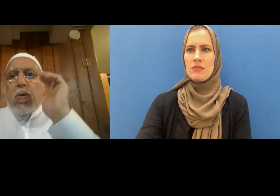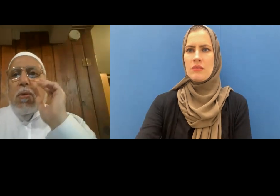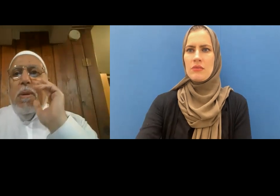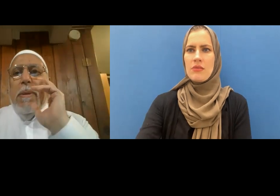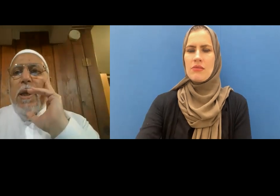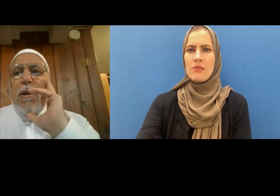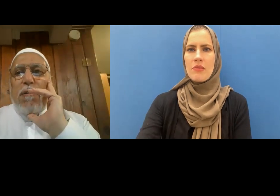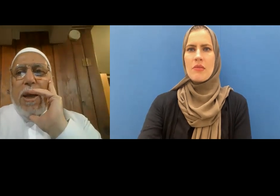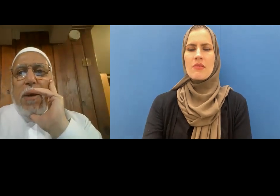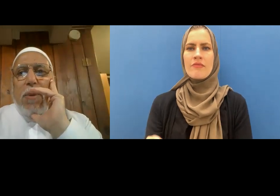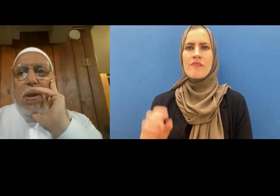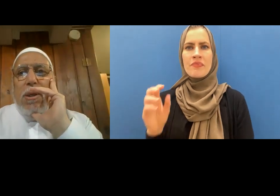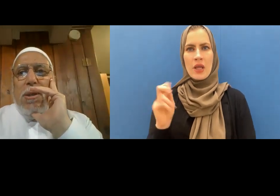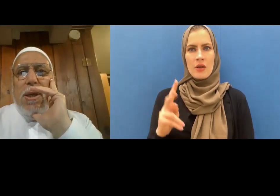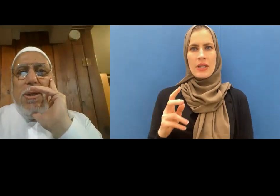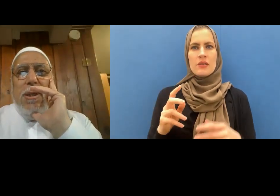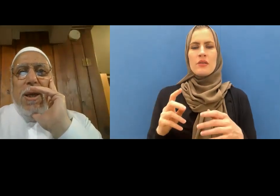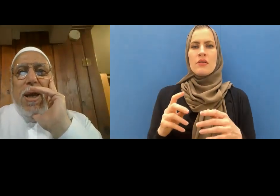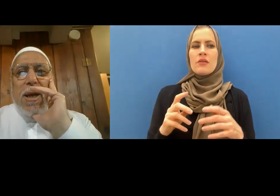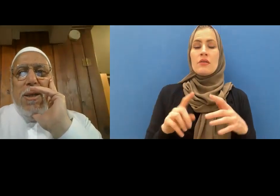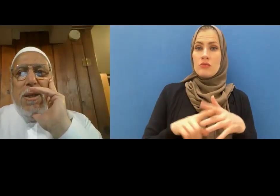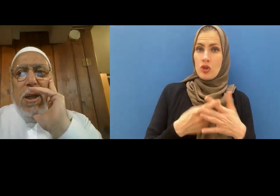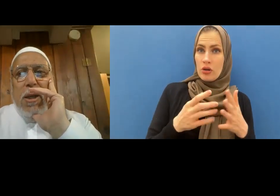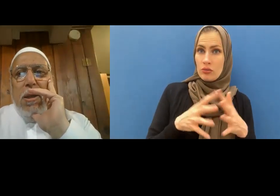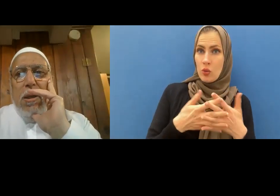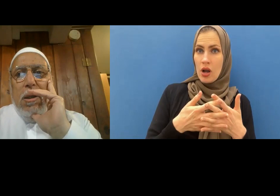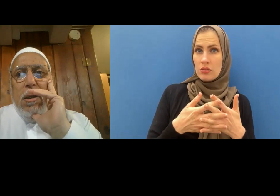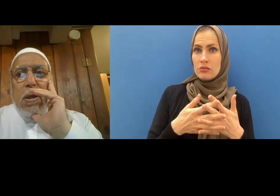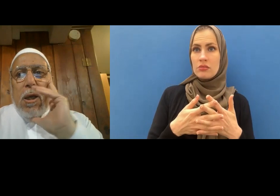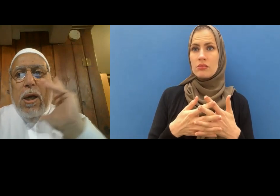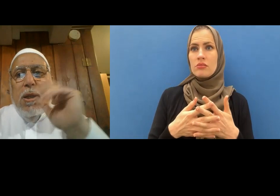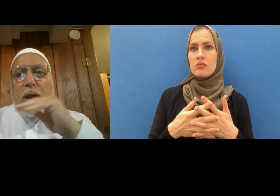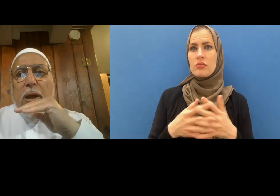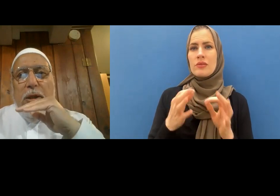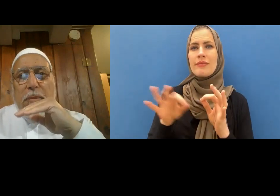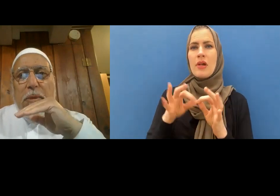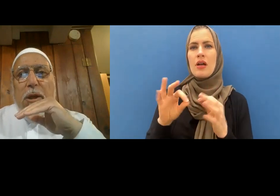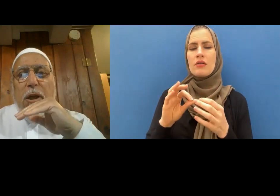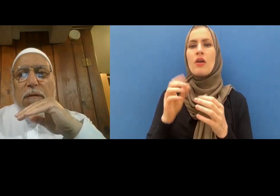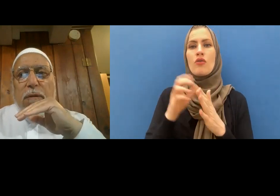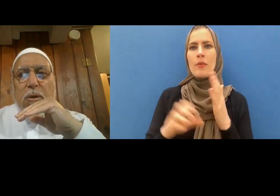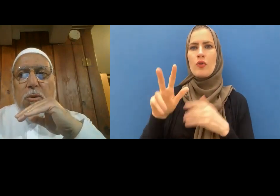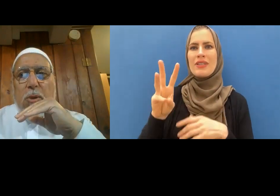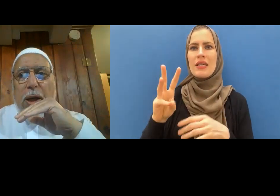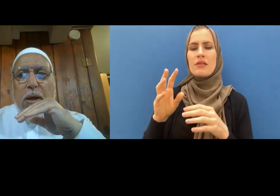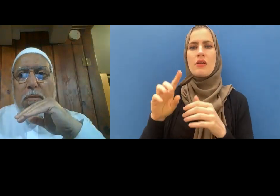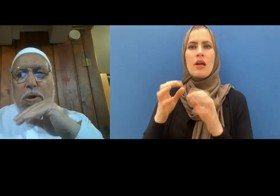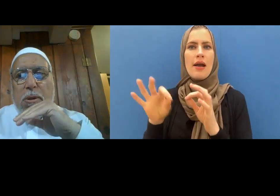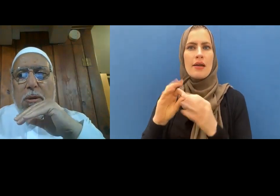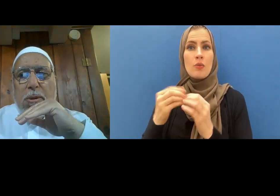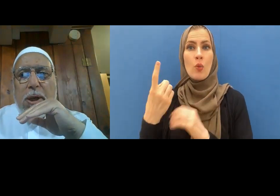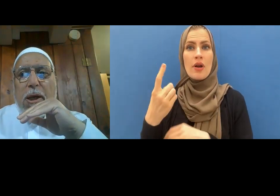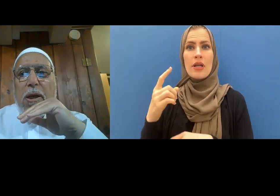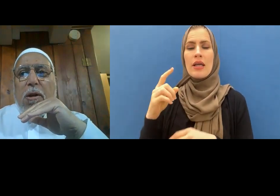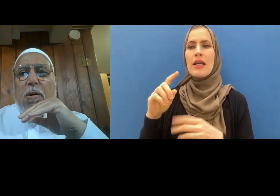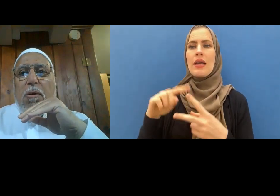So from the beginning of Ayah 1, it says Yasin, and then it immediately follows with Ayah number